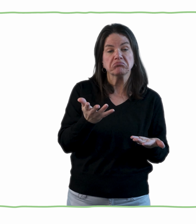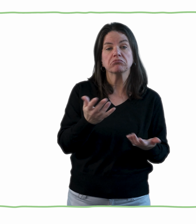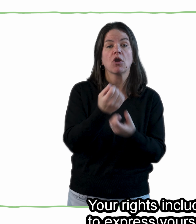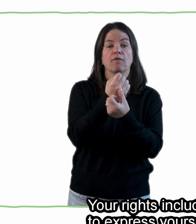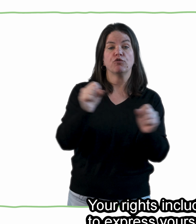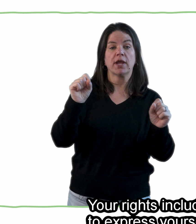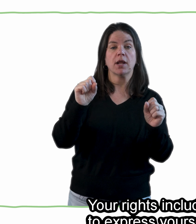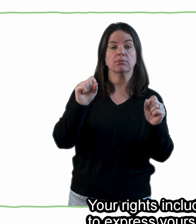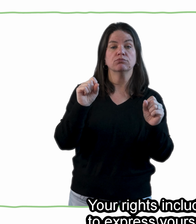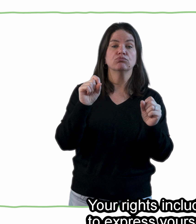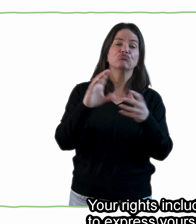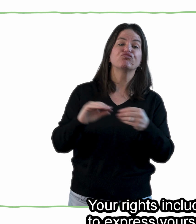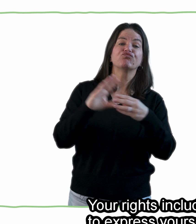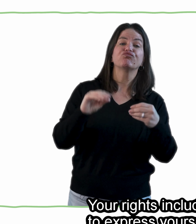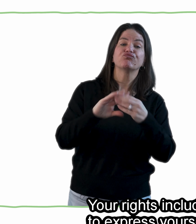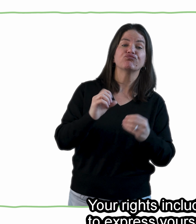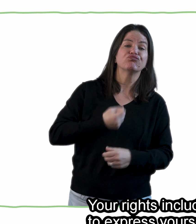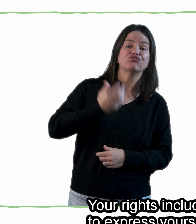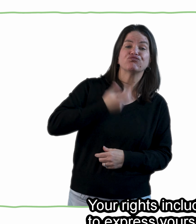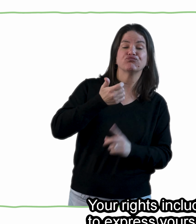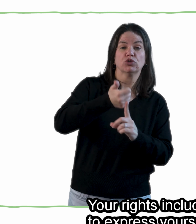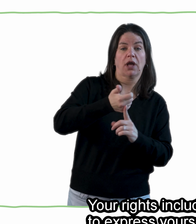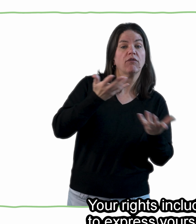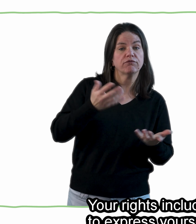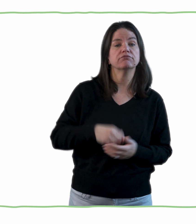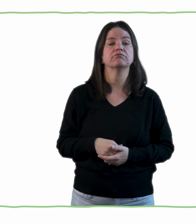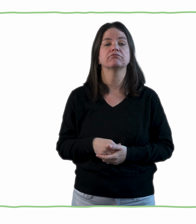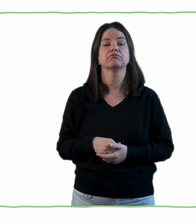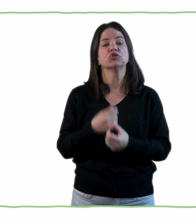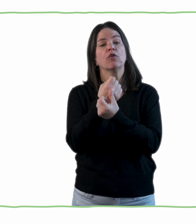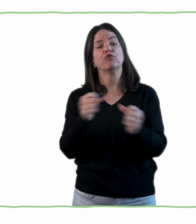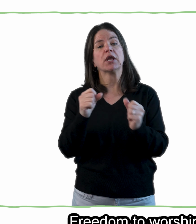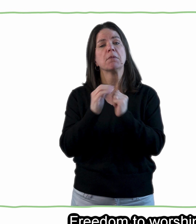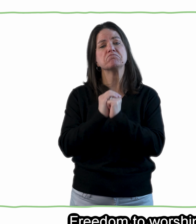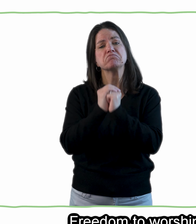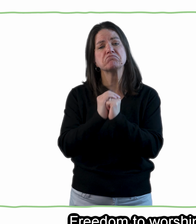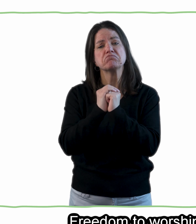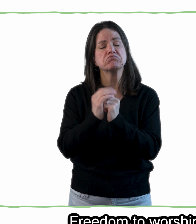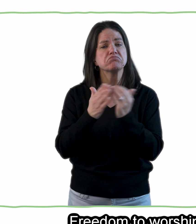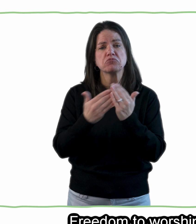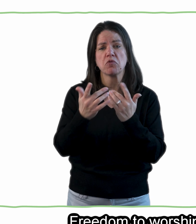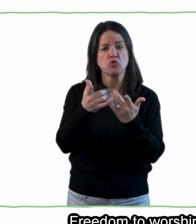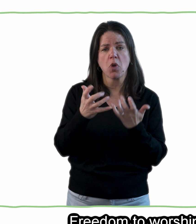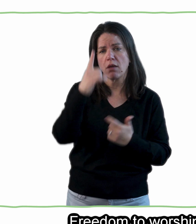Your rights include freedom to express yourself, freedom to worship as you wish,